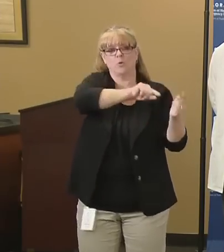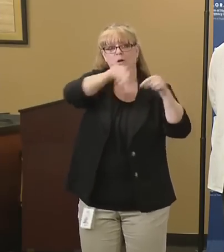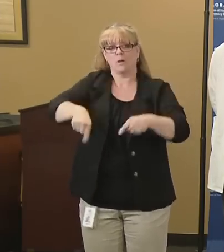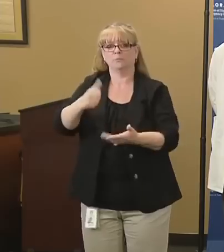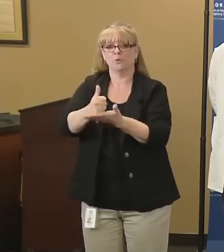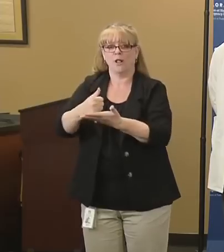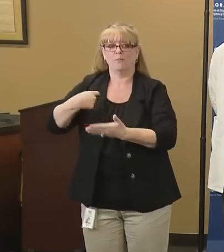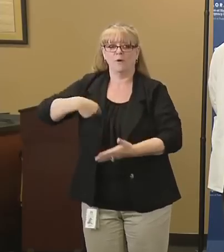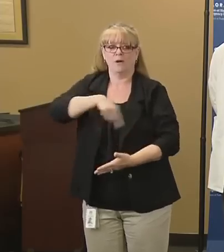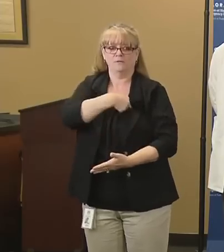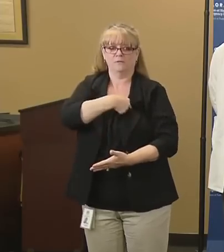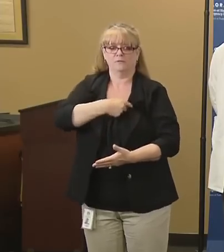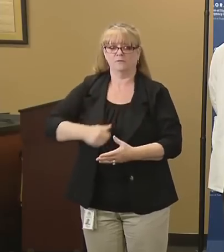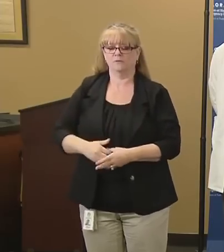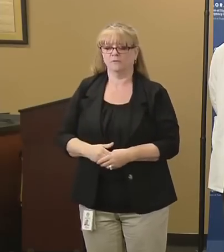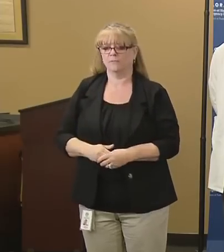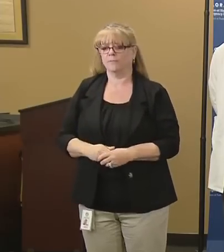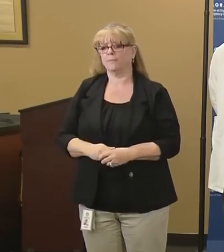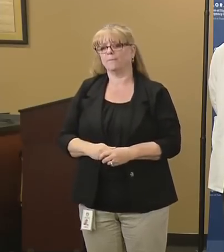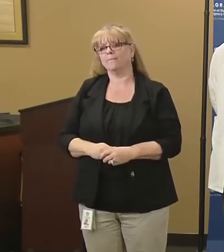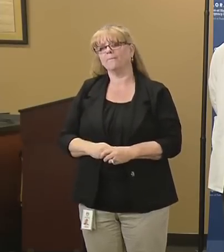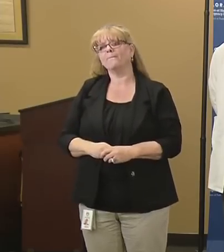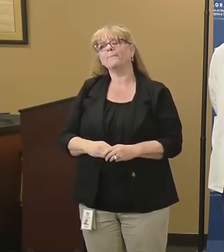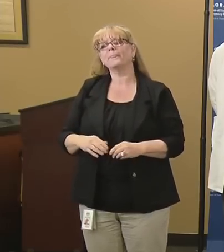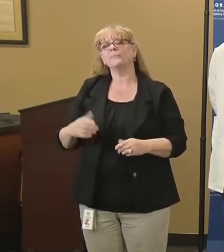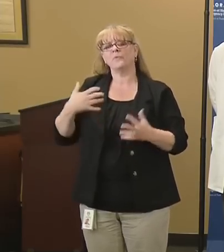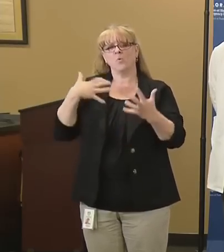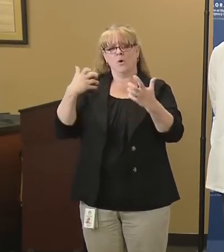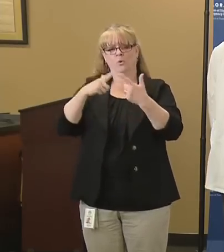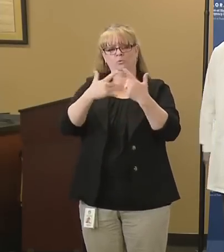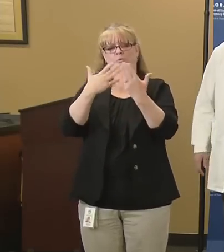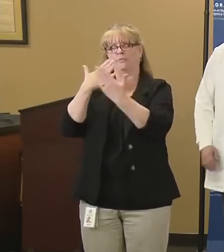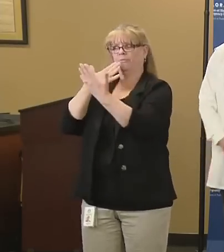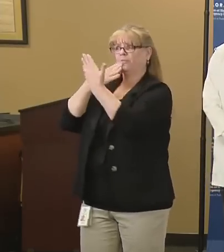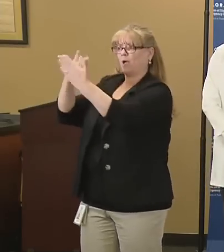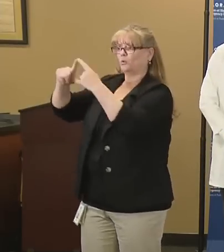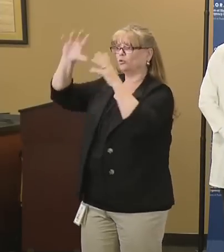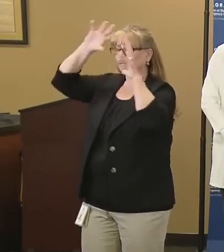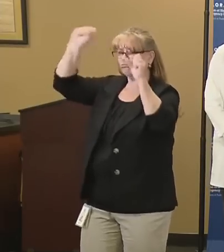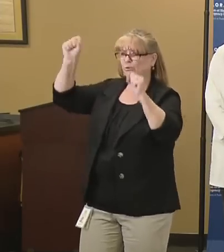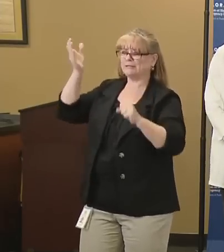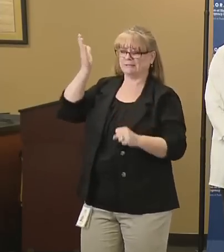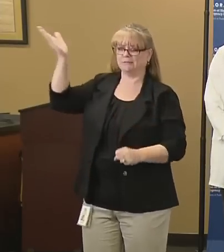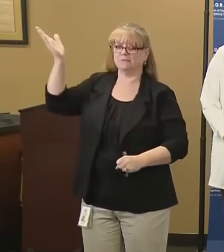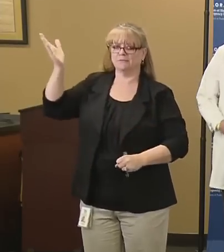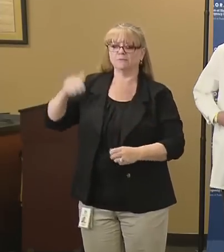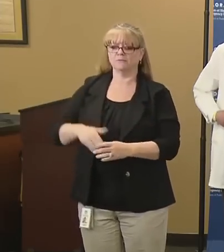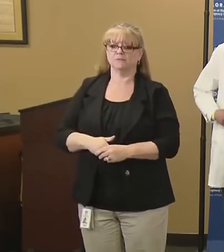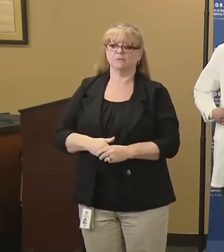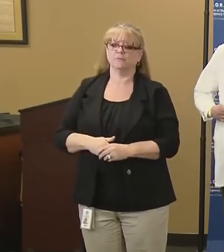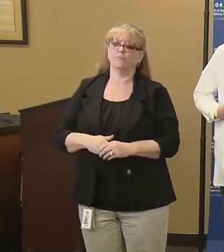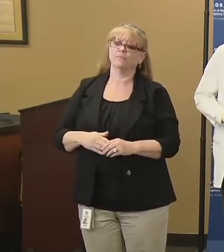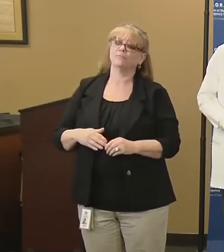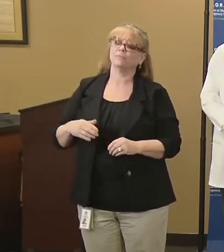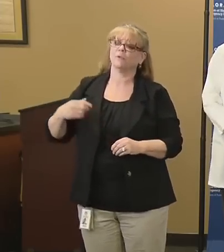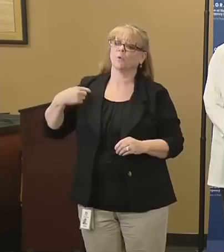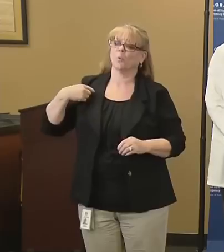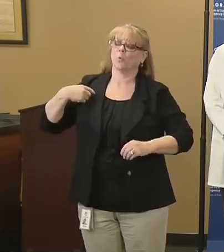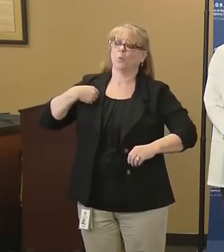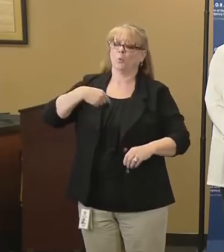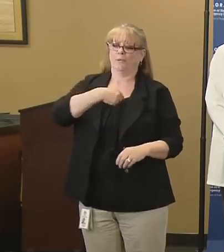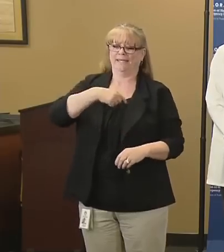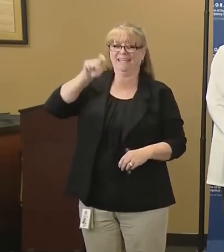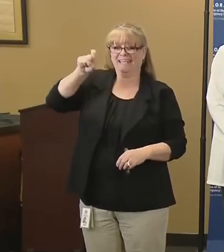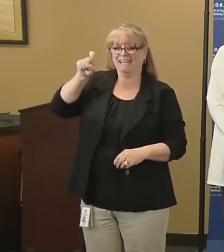Title 32 status, as well as the need for the ventilators in Colorado, 9 to 10,000 more. We discussed some of the parameters